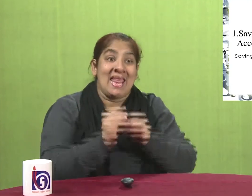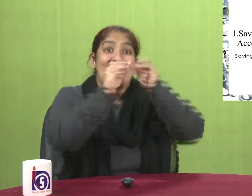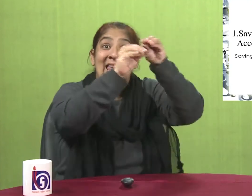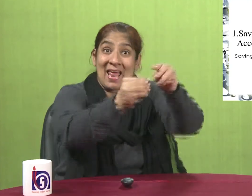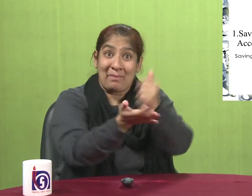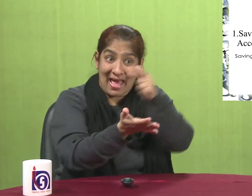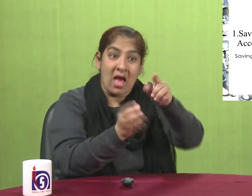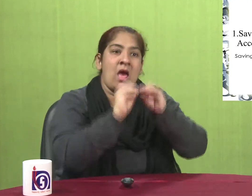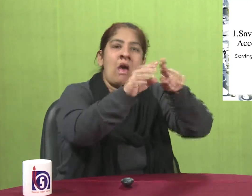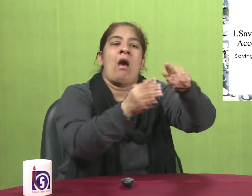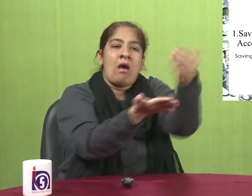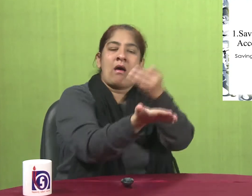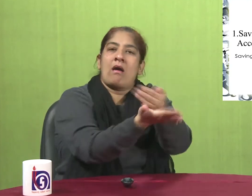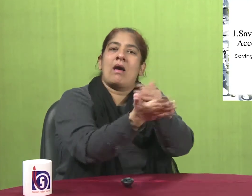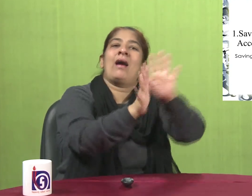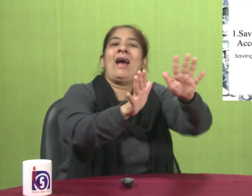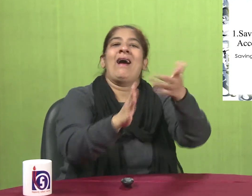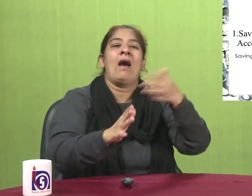Savings account is used for that.